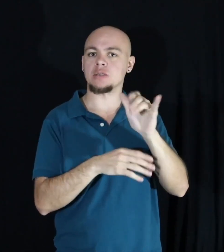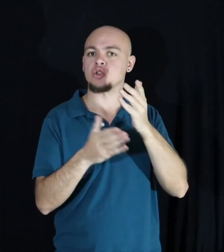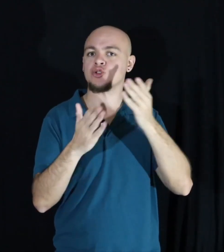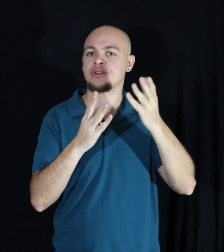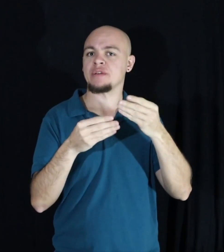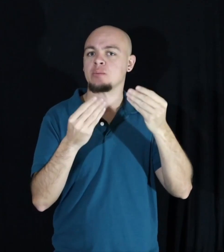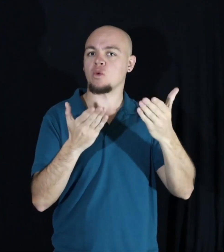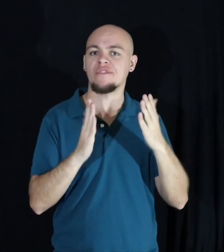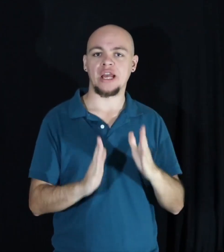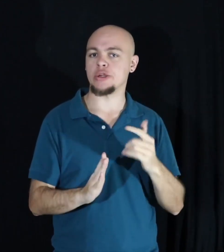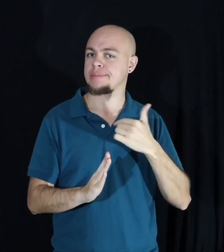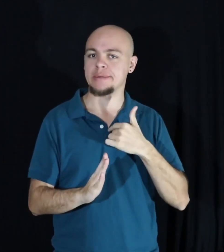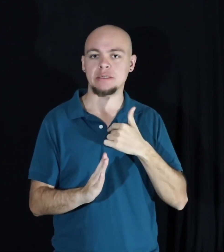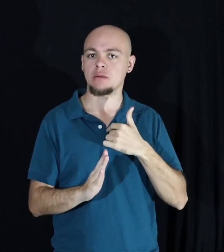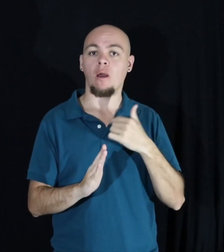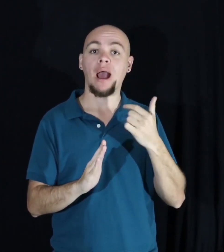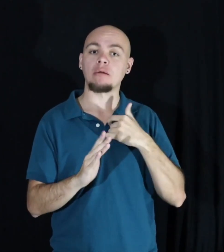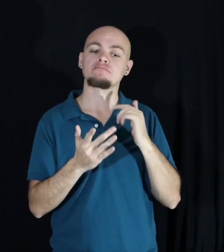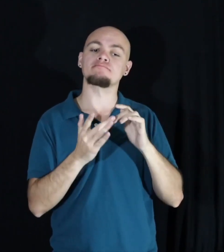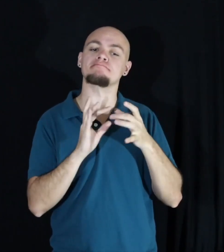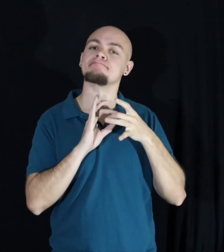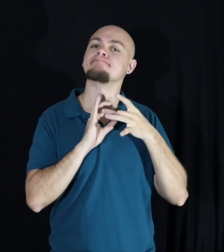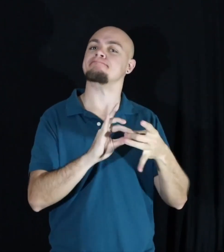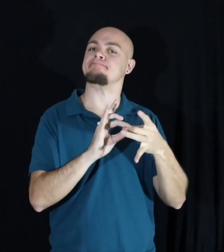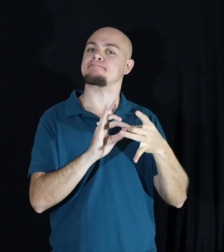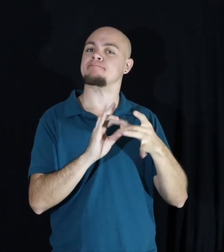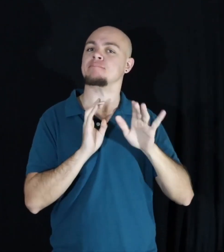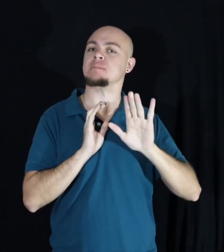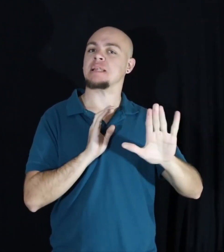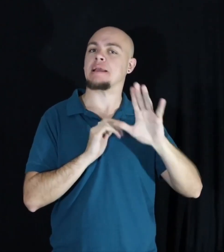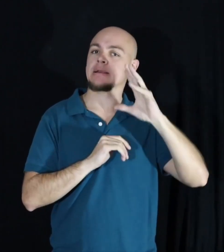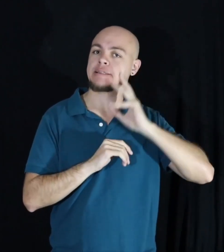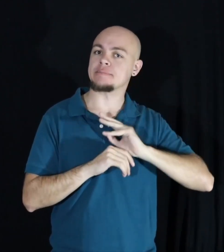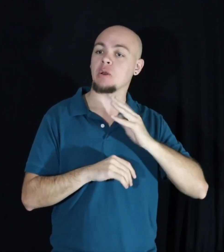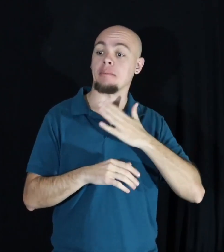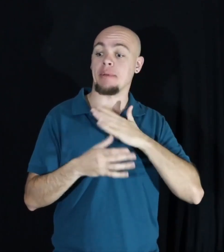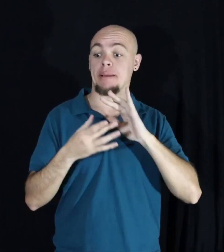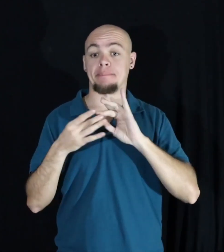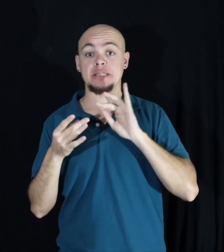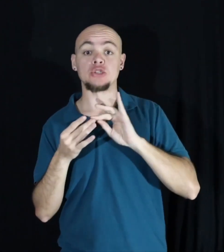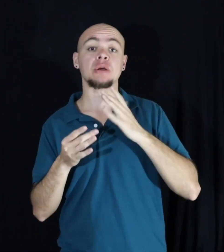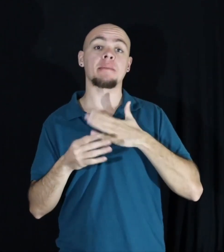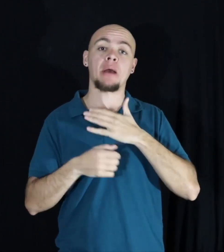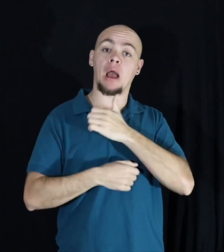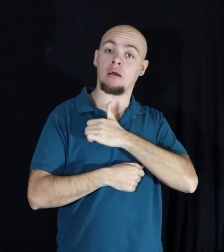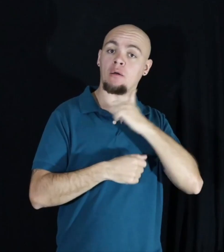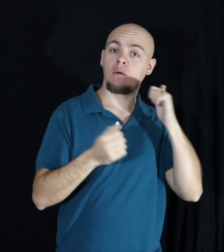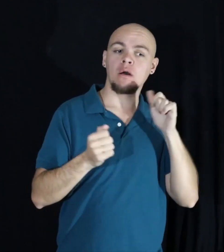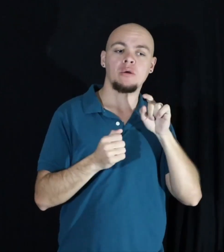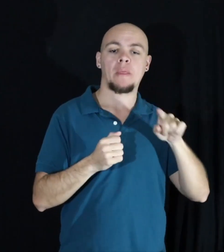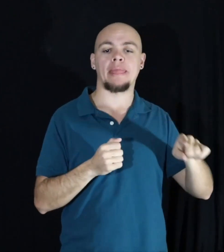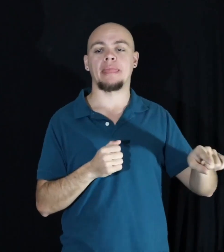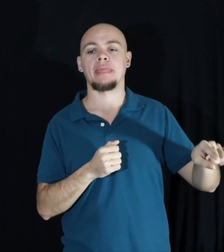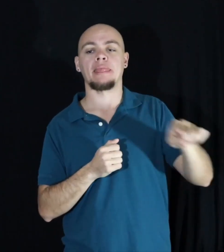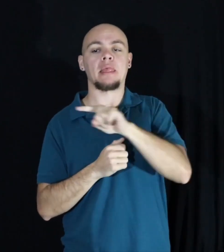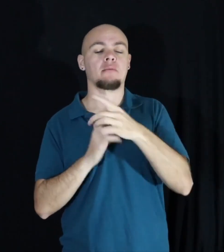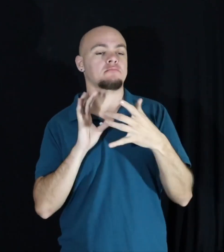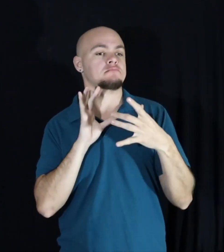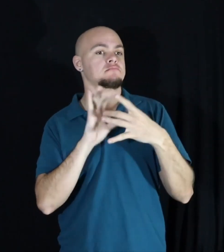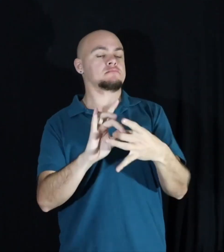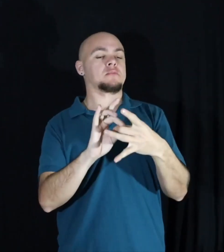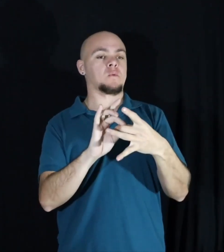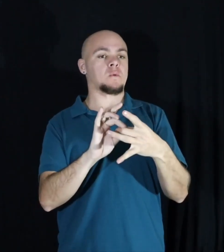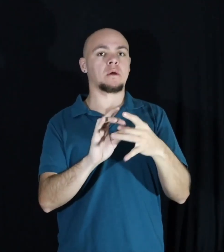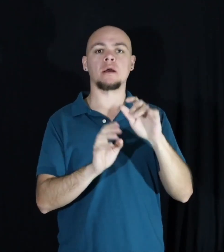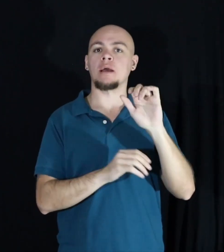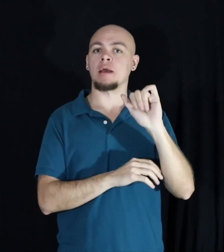houses. I was a connection. My message and my vulnerability had resonated with them. And how many